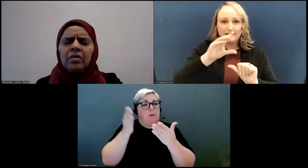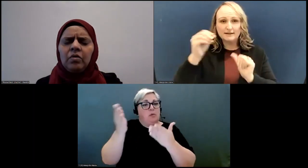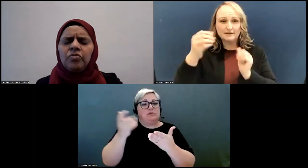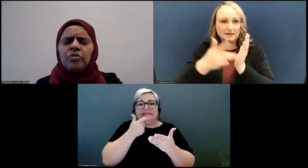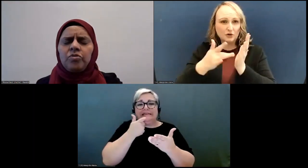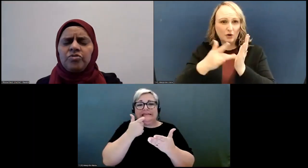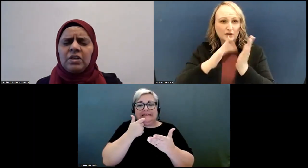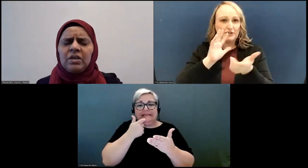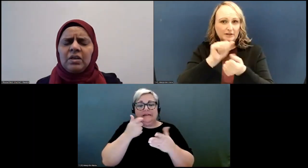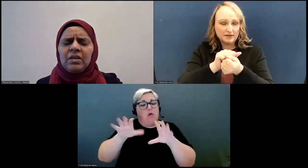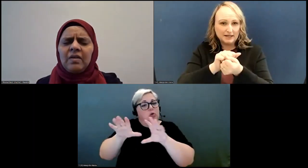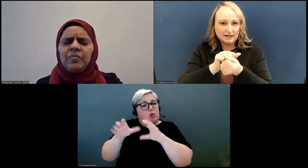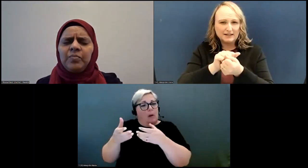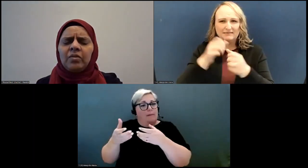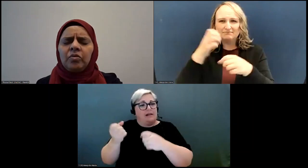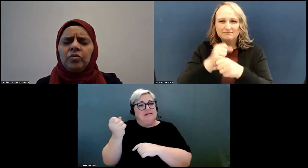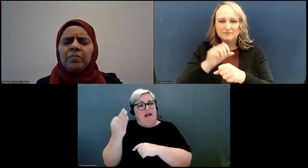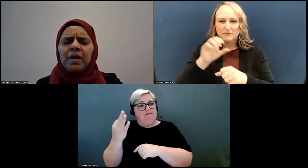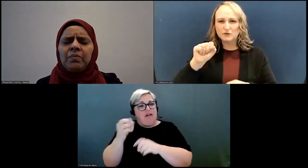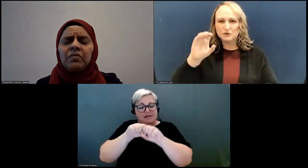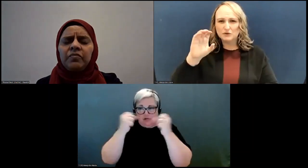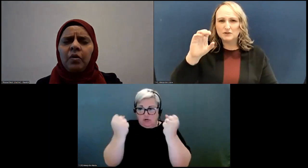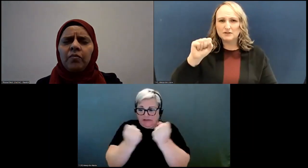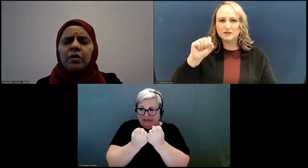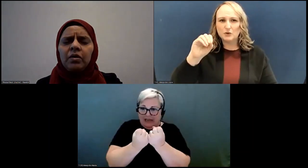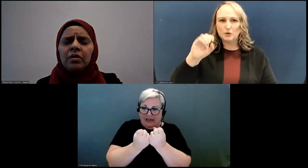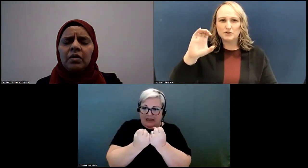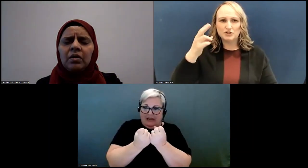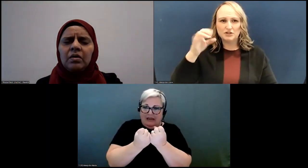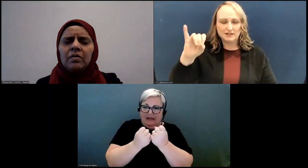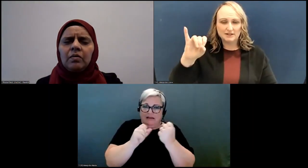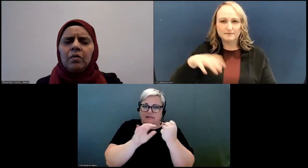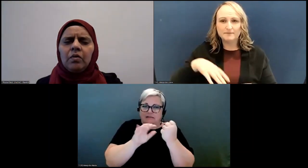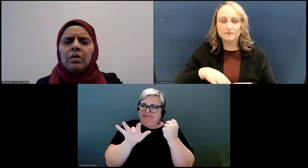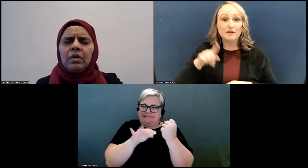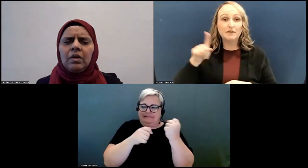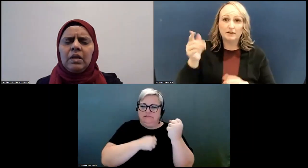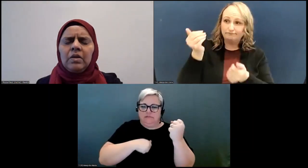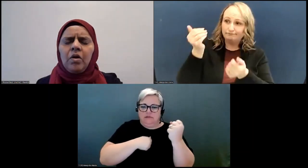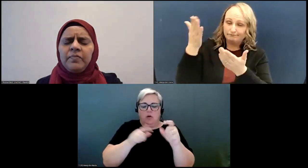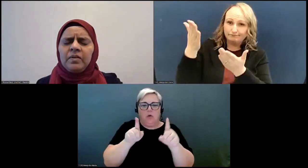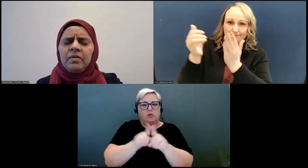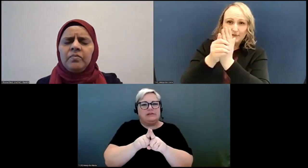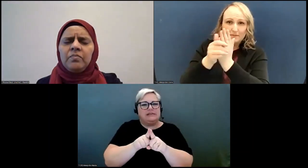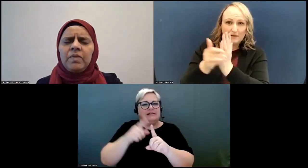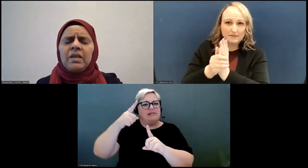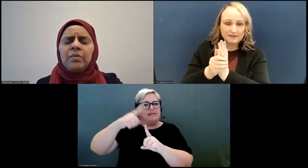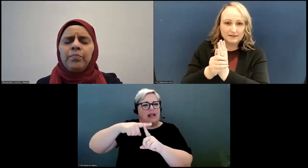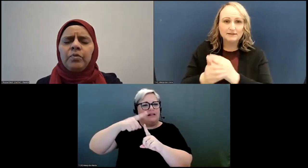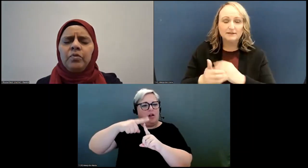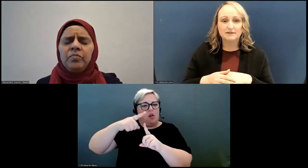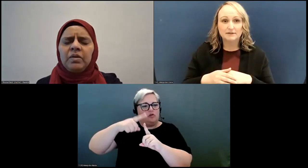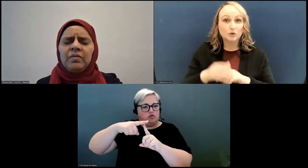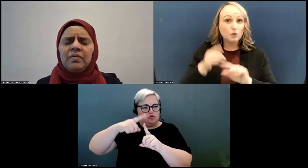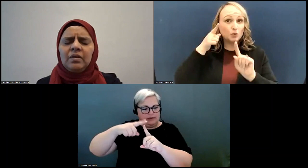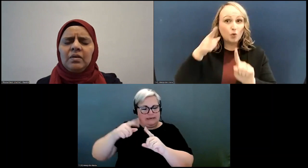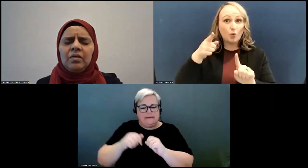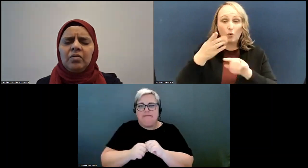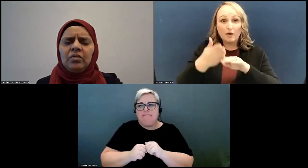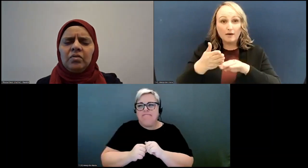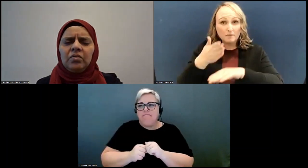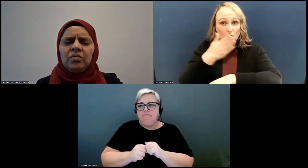Committee, or SOCHI, that has brought those amendments forward in hopes of making improvements